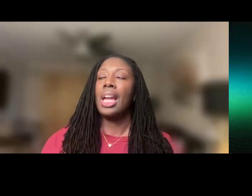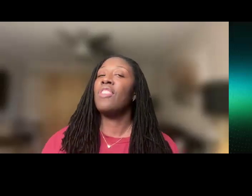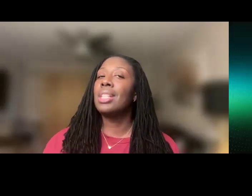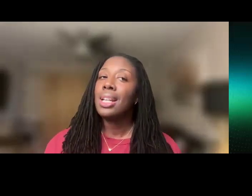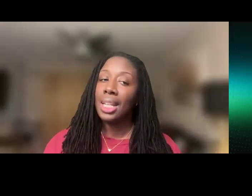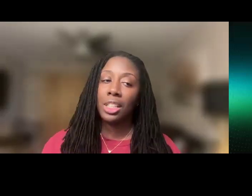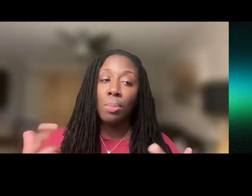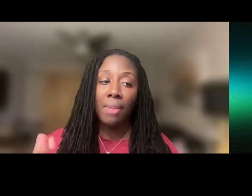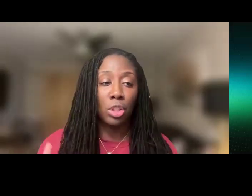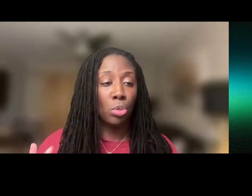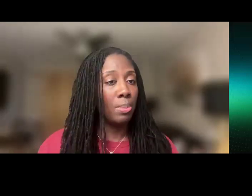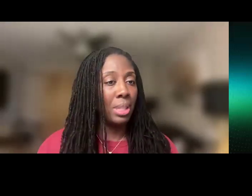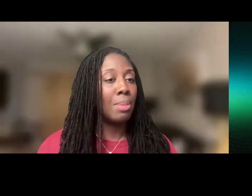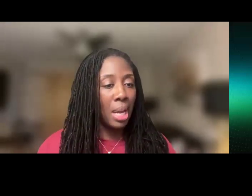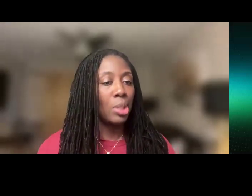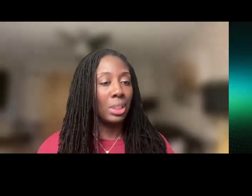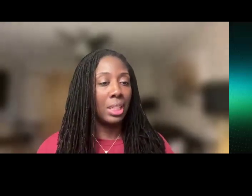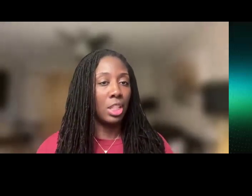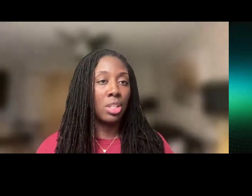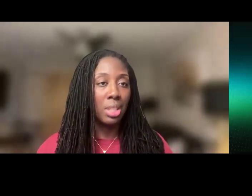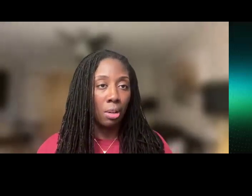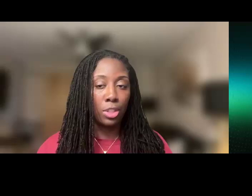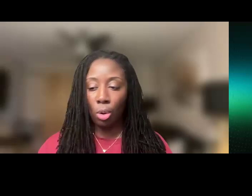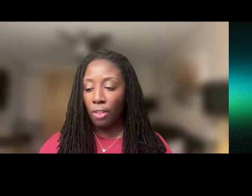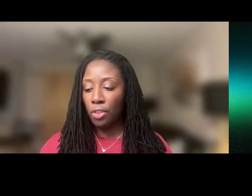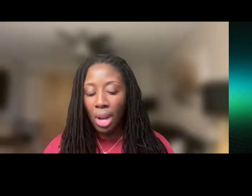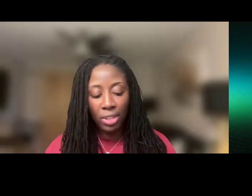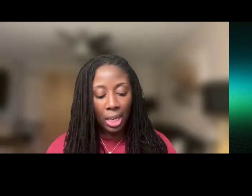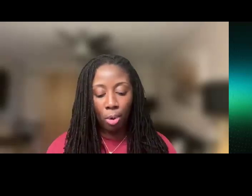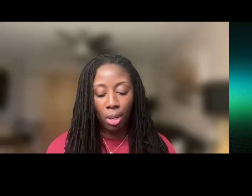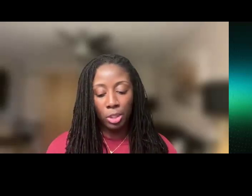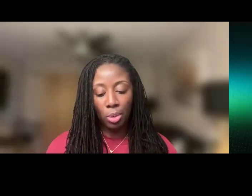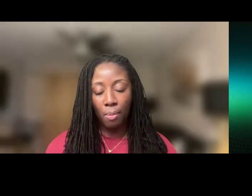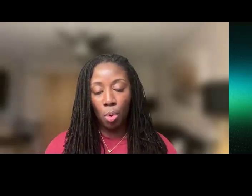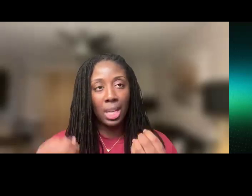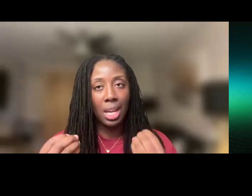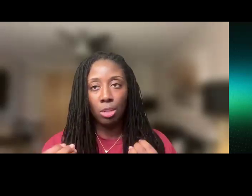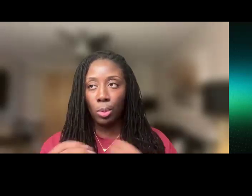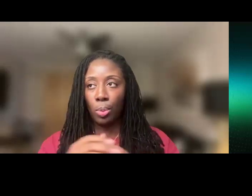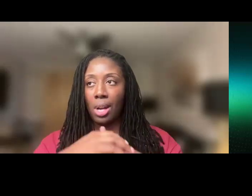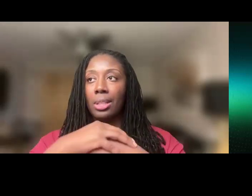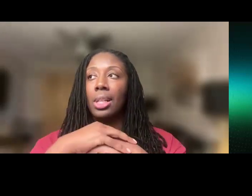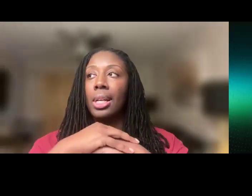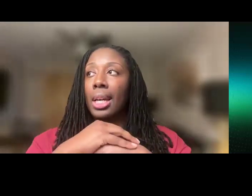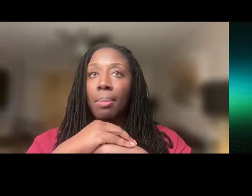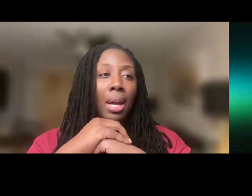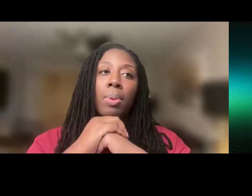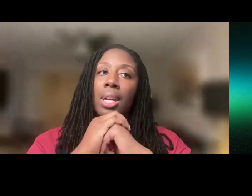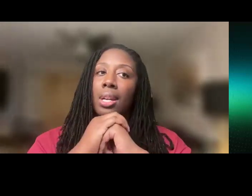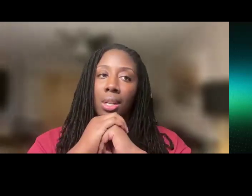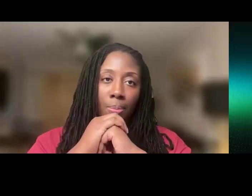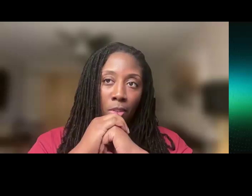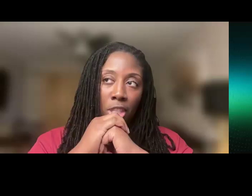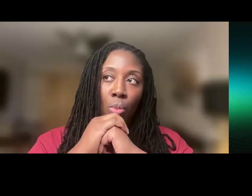tech. If it's not tech, you may have to do some of this manually yourself. So if you don't have a tech product, but you have more of a tangible product, it